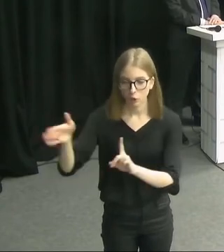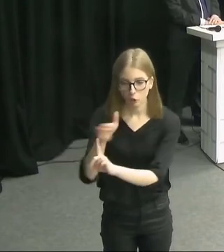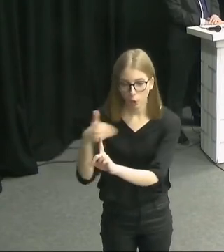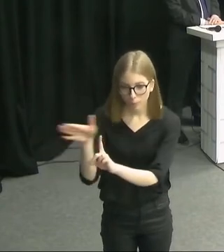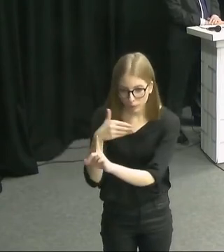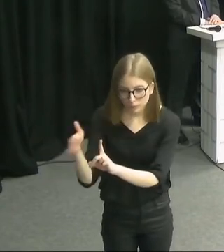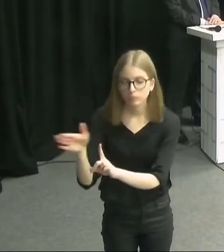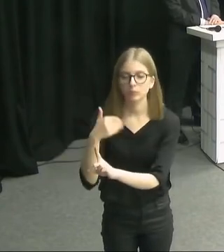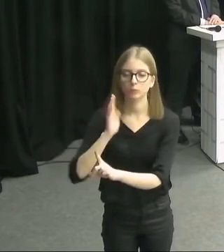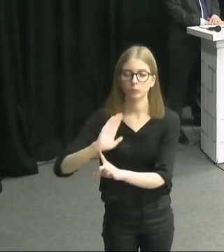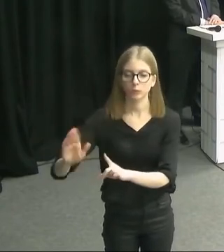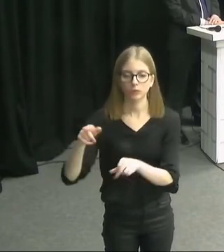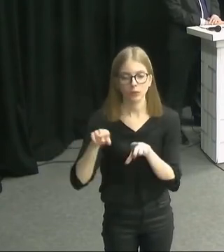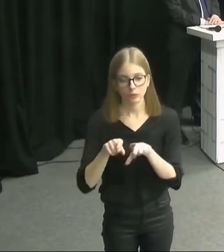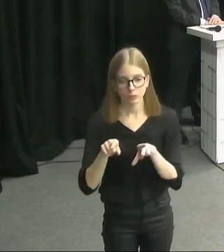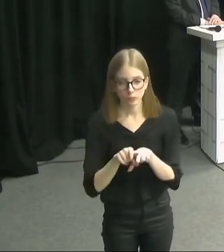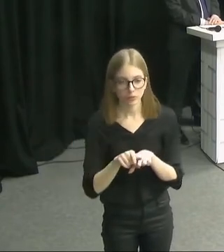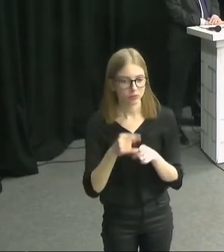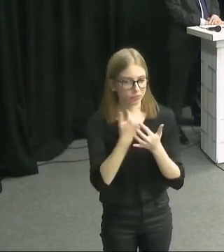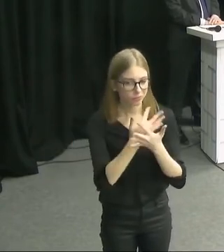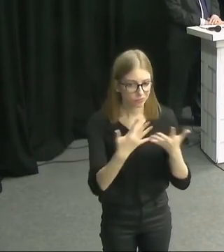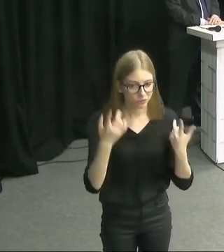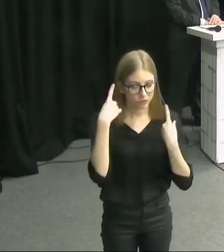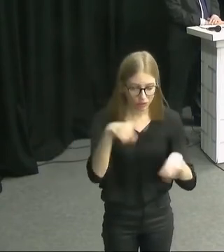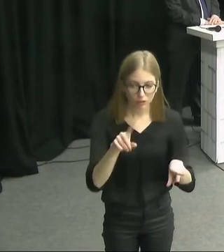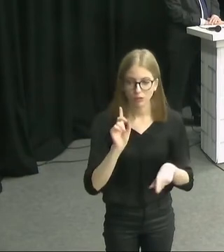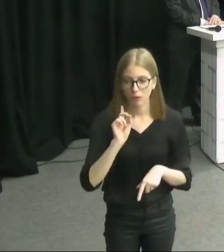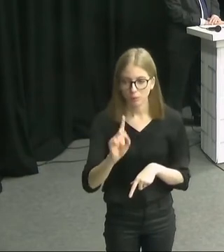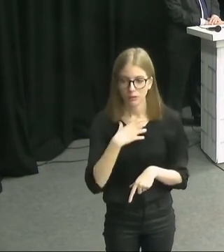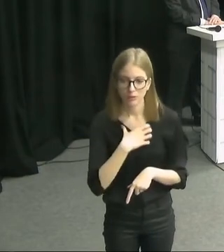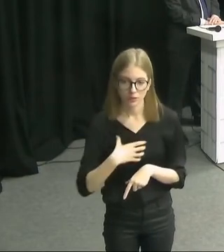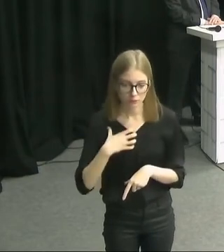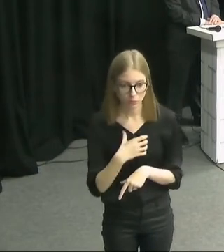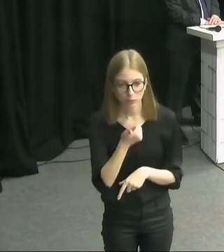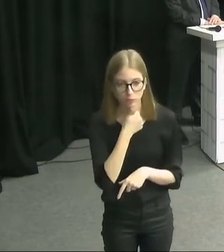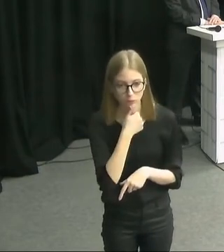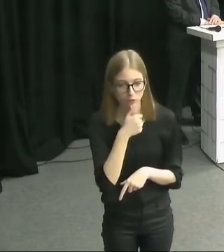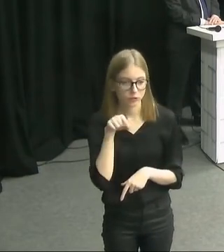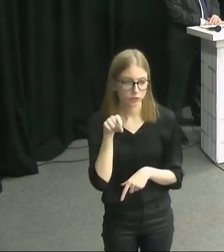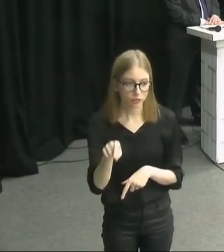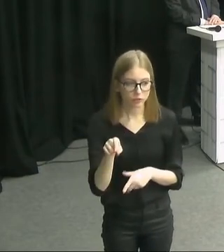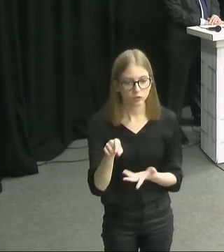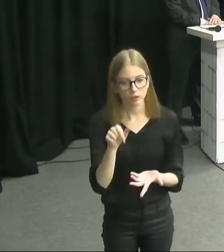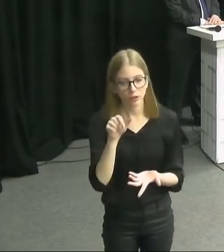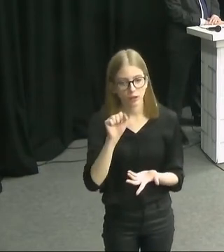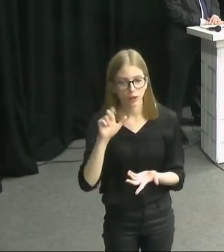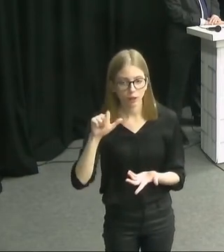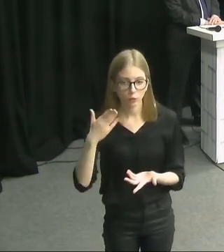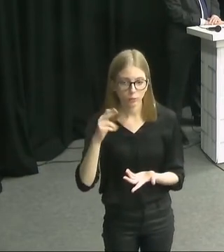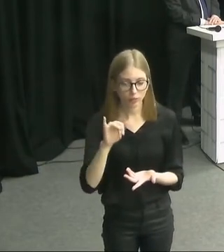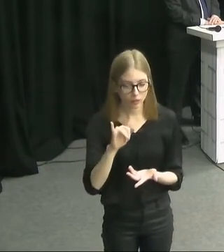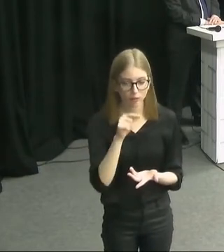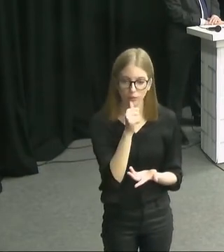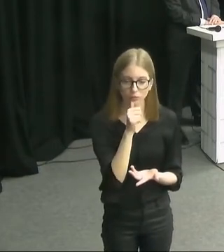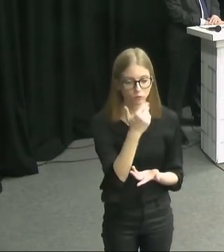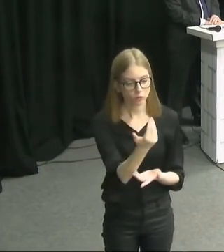But then we need to have a good management of the relationship with the alumni. Now, what should be